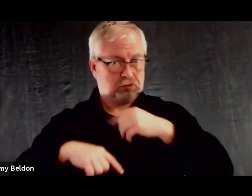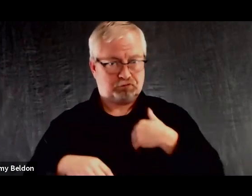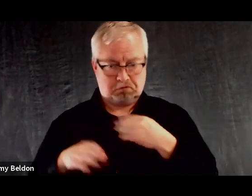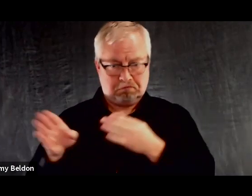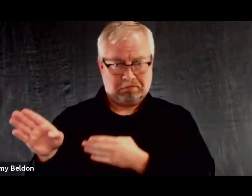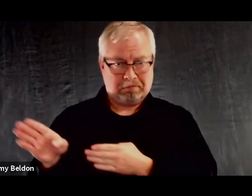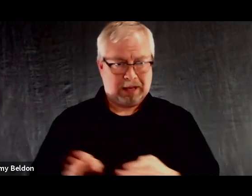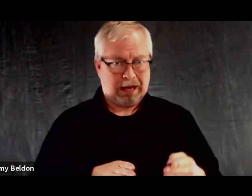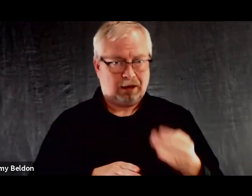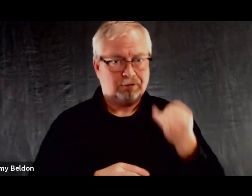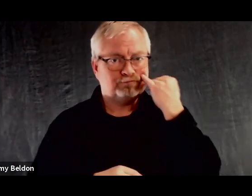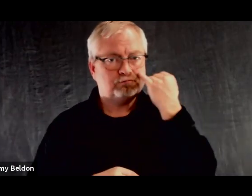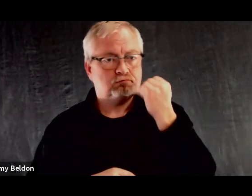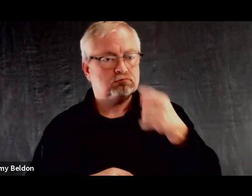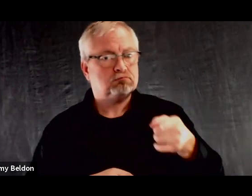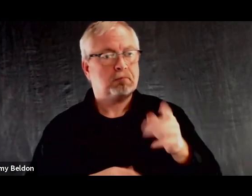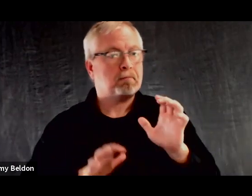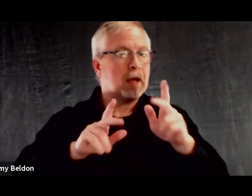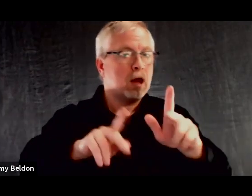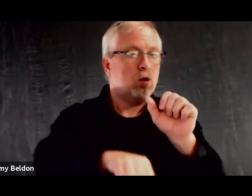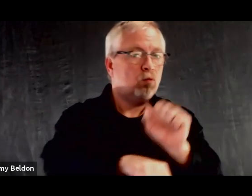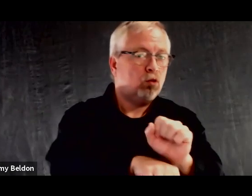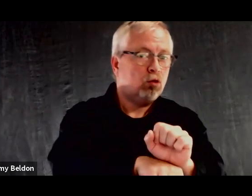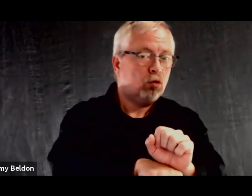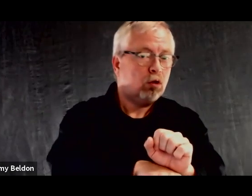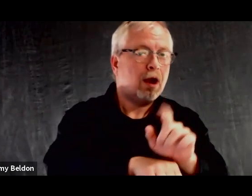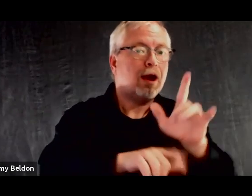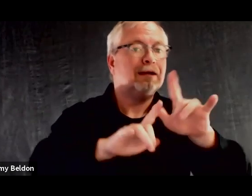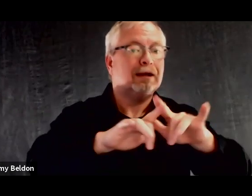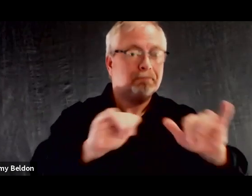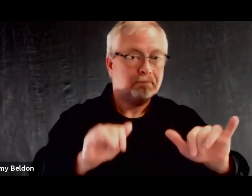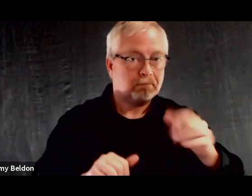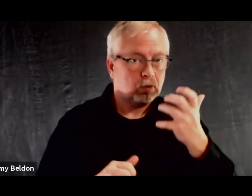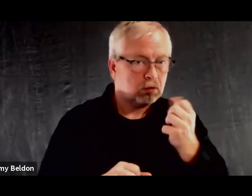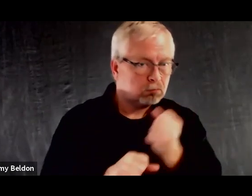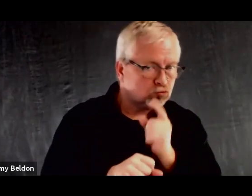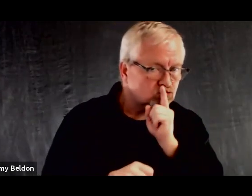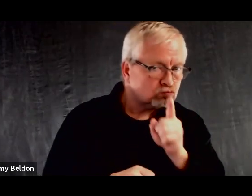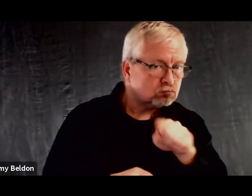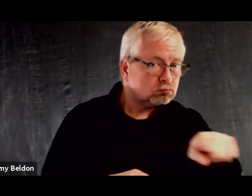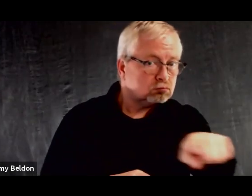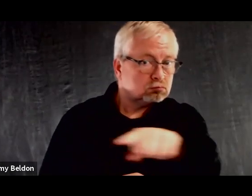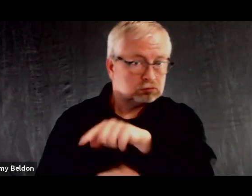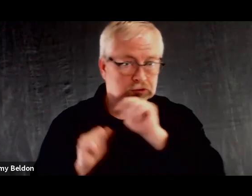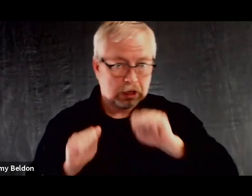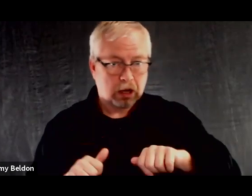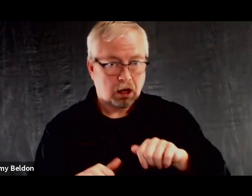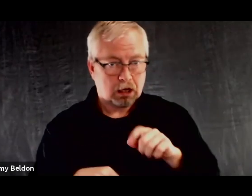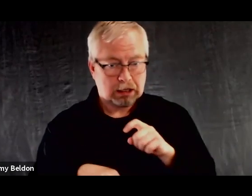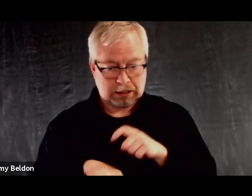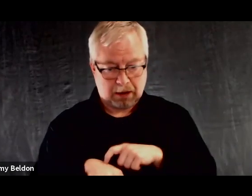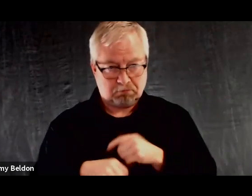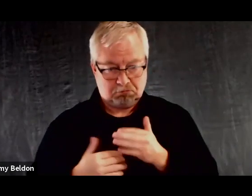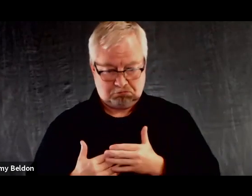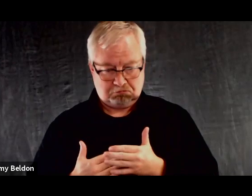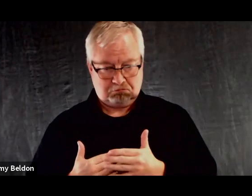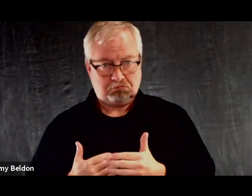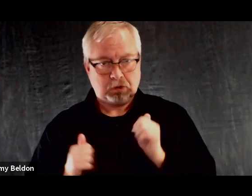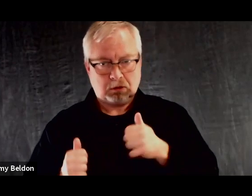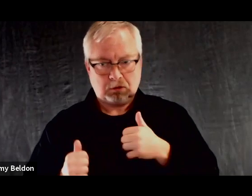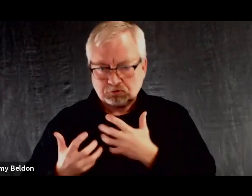return to activities, but we want to know that we were able to use the time to shore up our healthcare system and make sure that that has